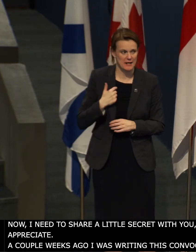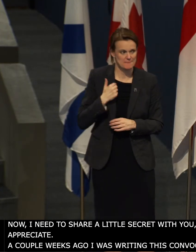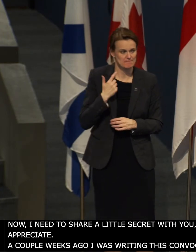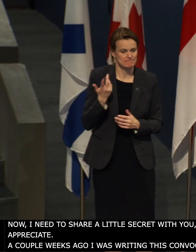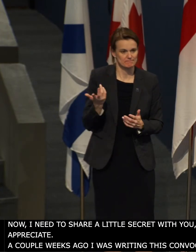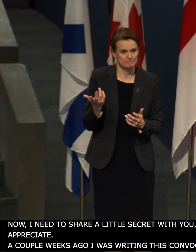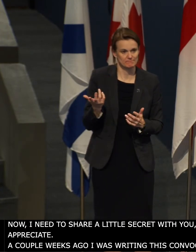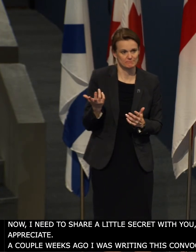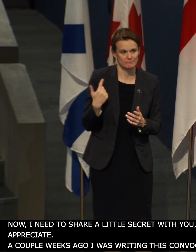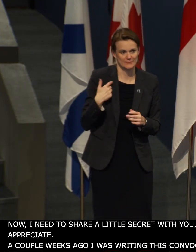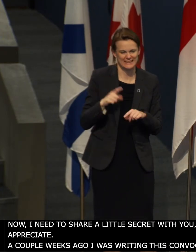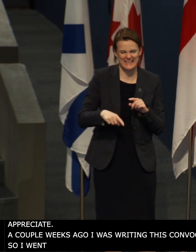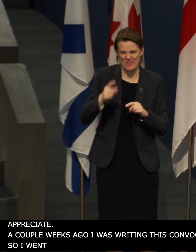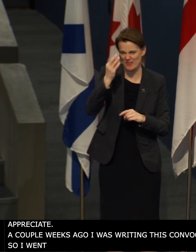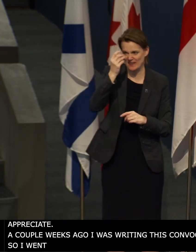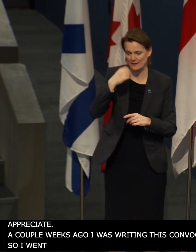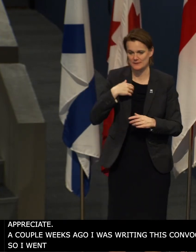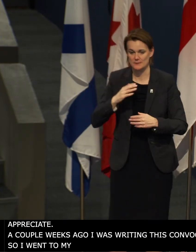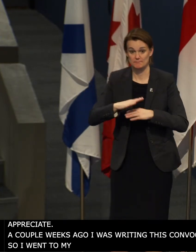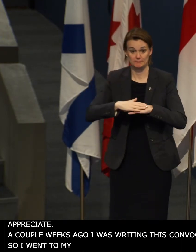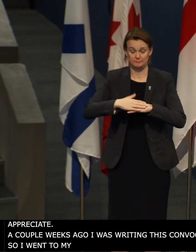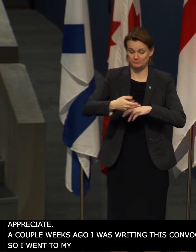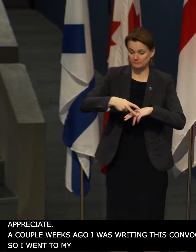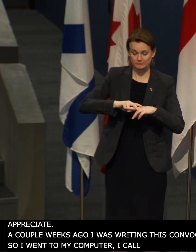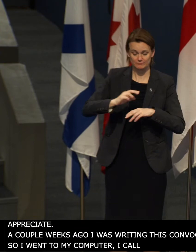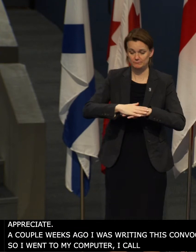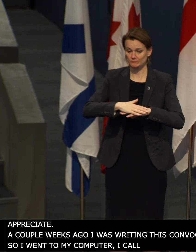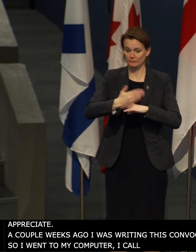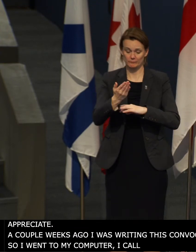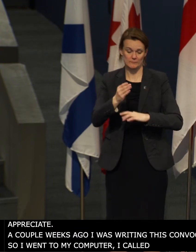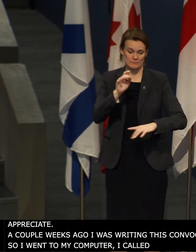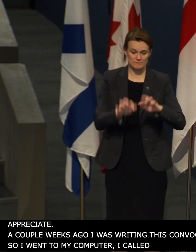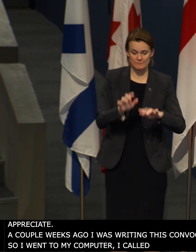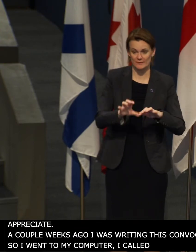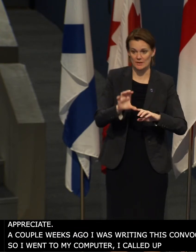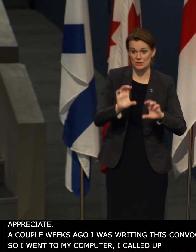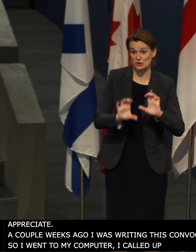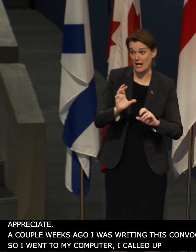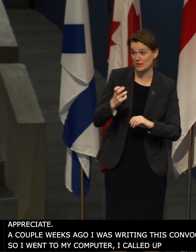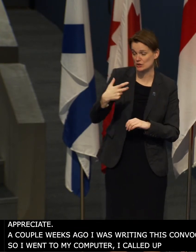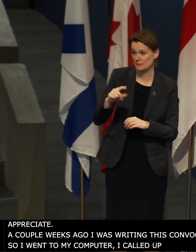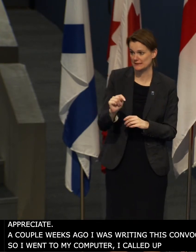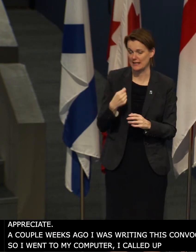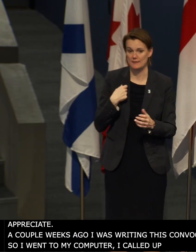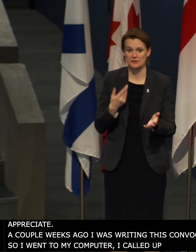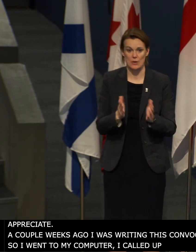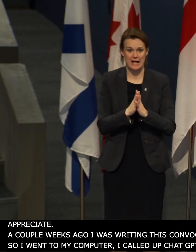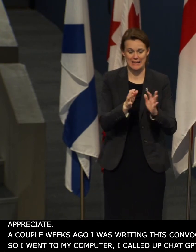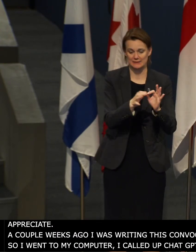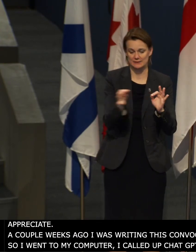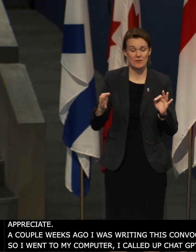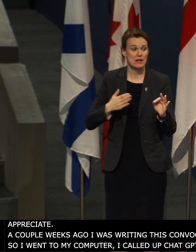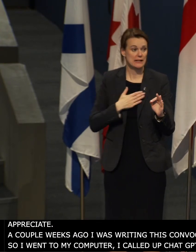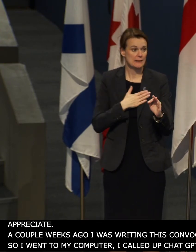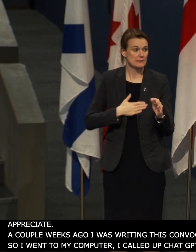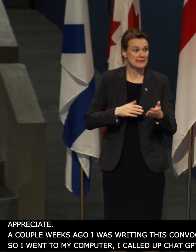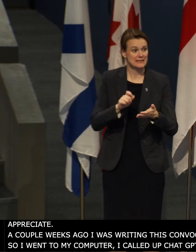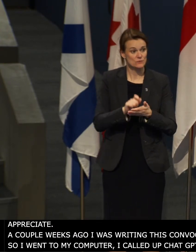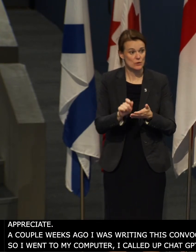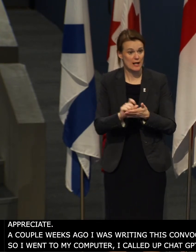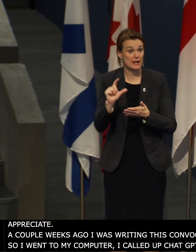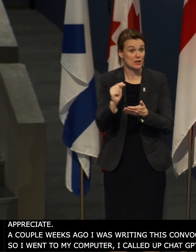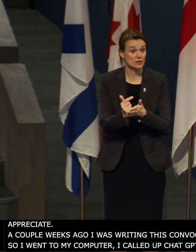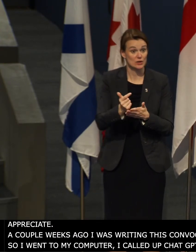computer, I called up ChatGPT, and I asked the computer to write me a convocation